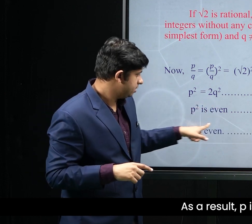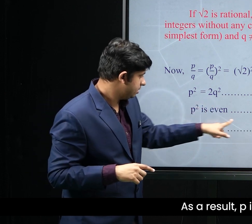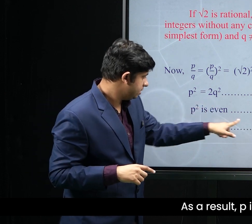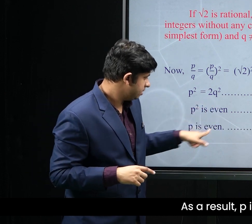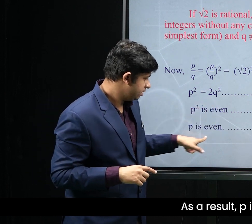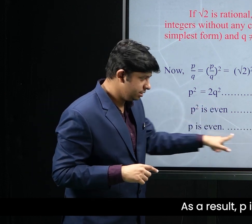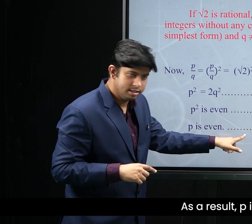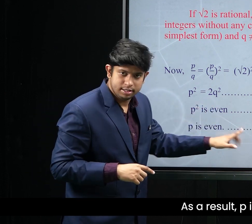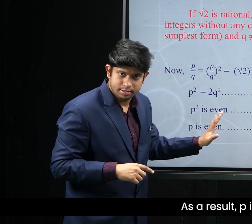3.